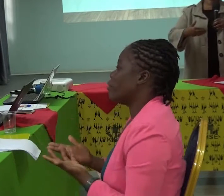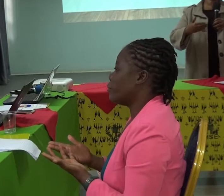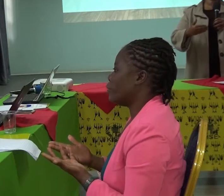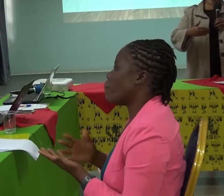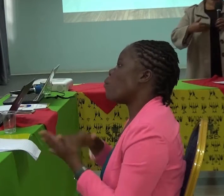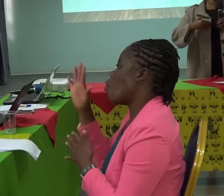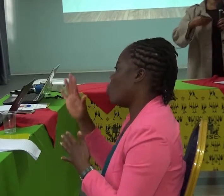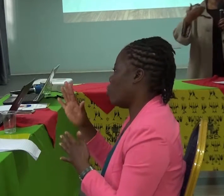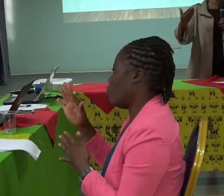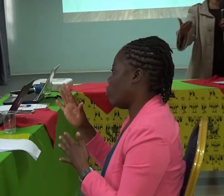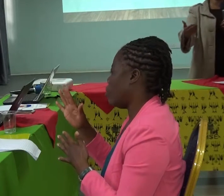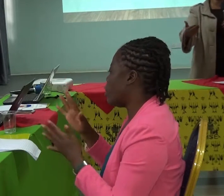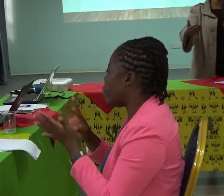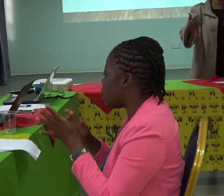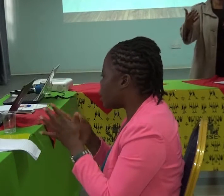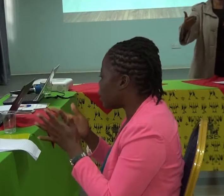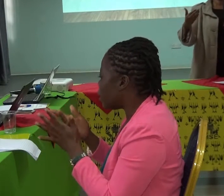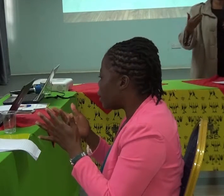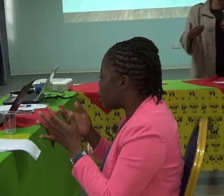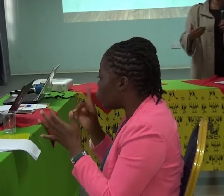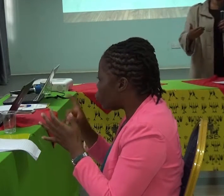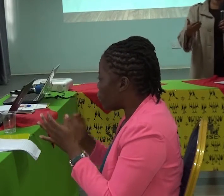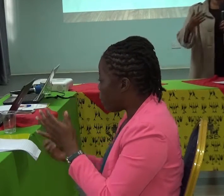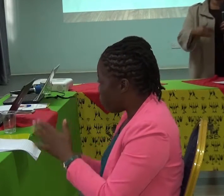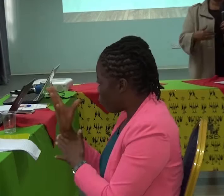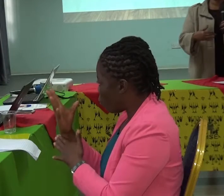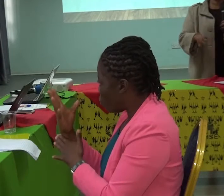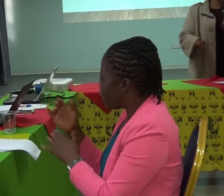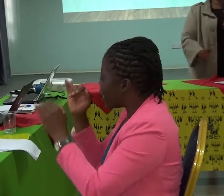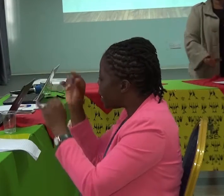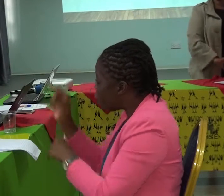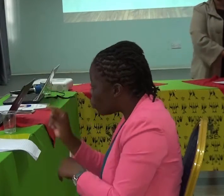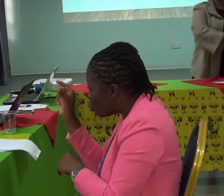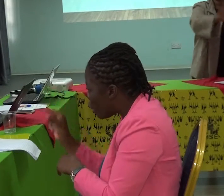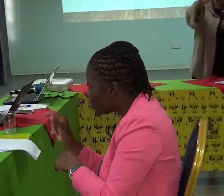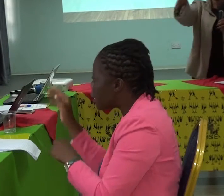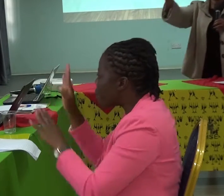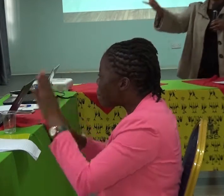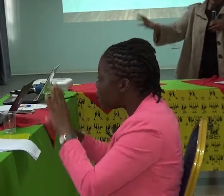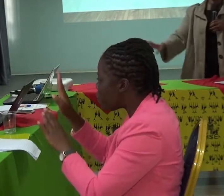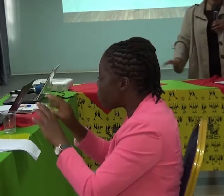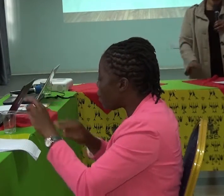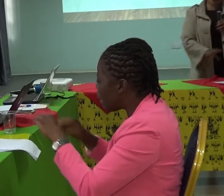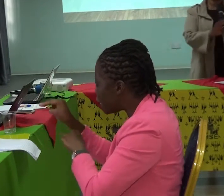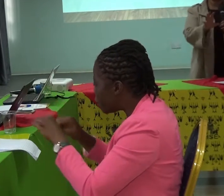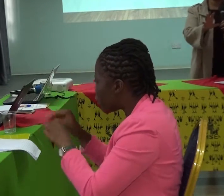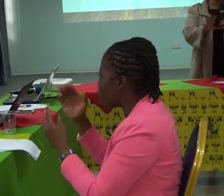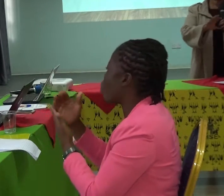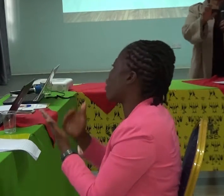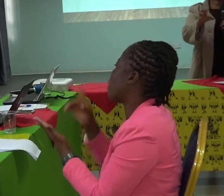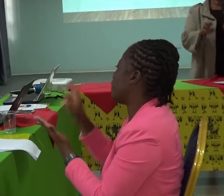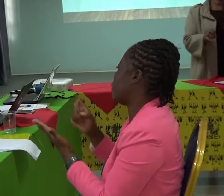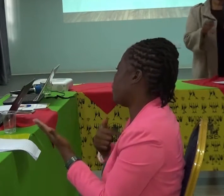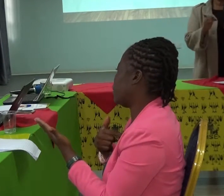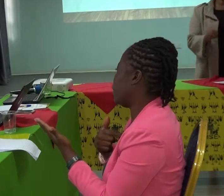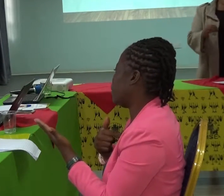but we also need to sell individualized behavior management programs, where we even have a whole school behavior management program.